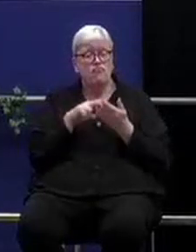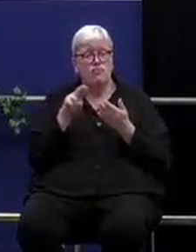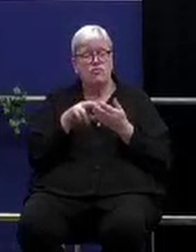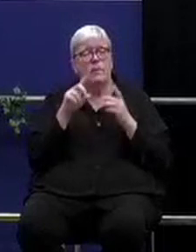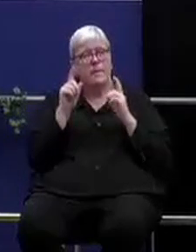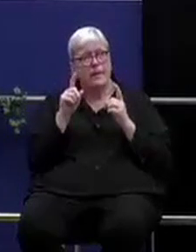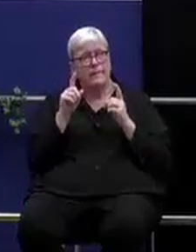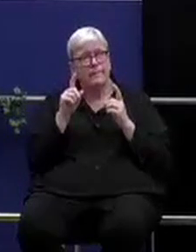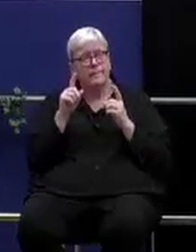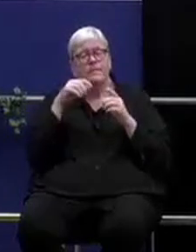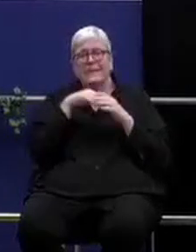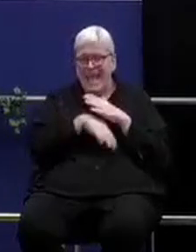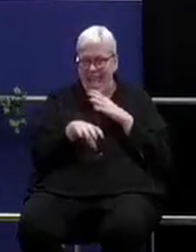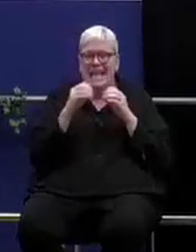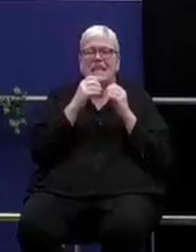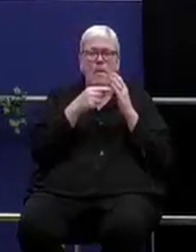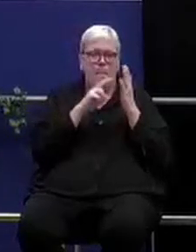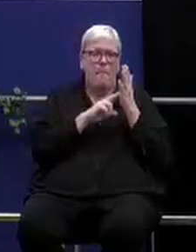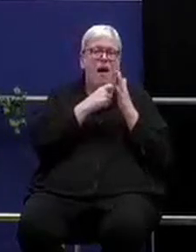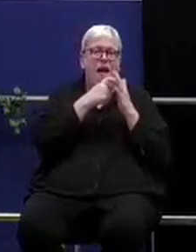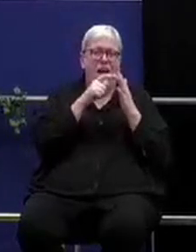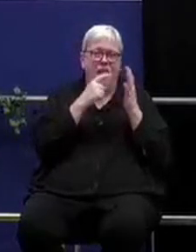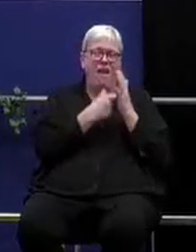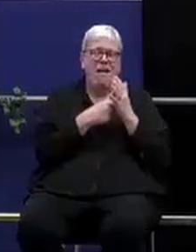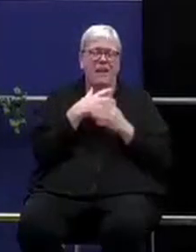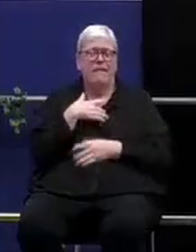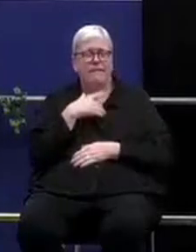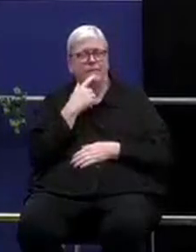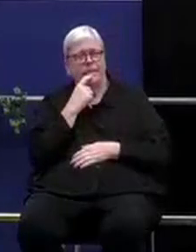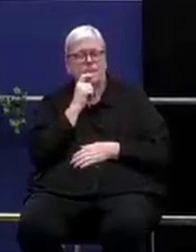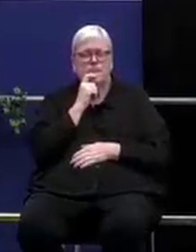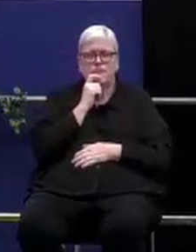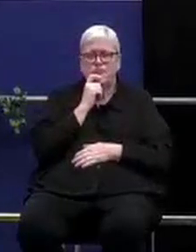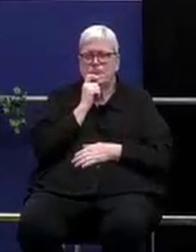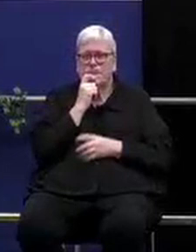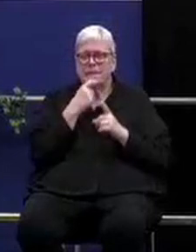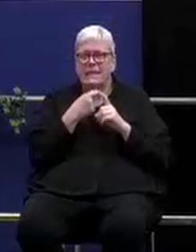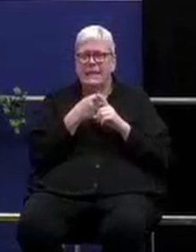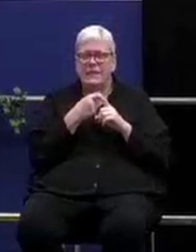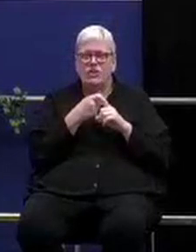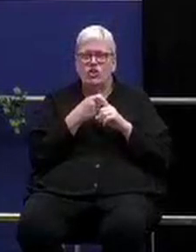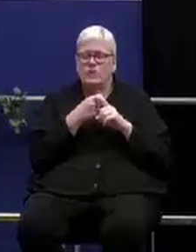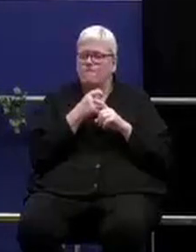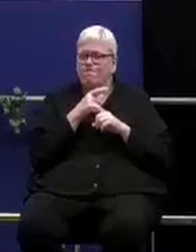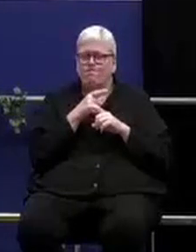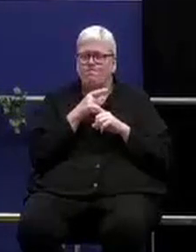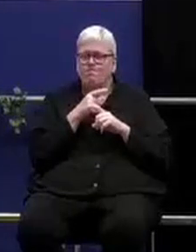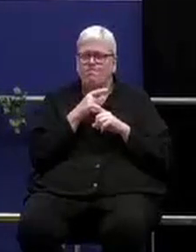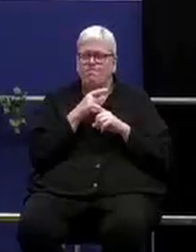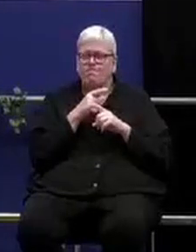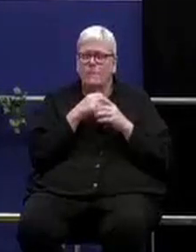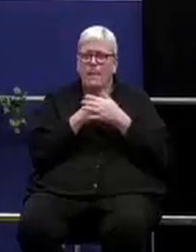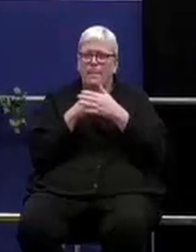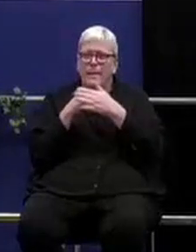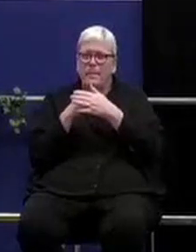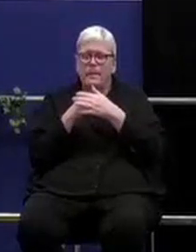I was in the bunker that inspired the novel, the kitchen there, it was tins of food. And it was whatever you could